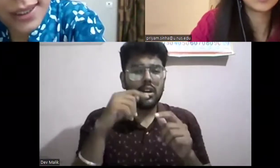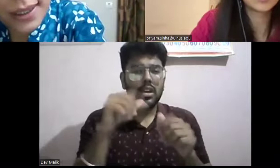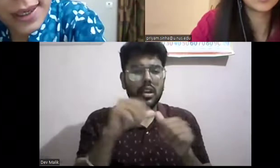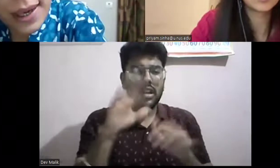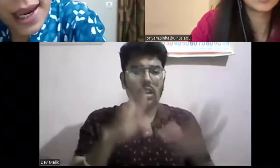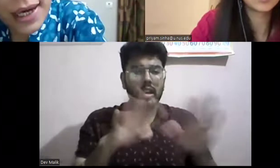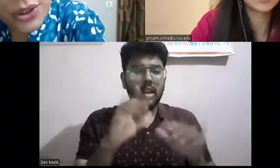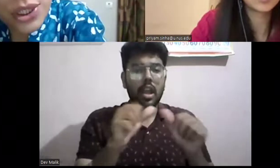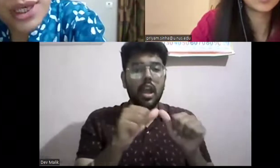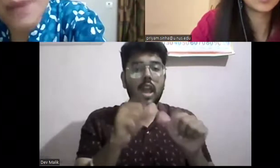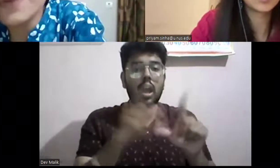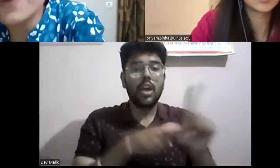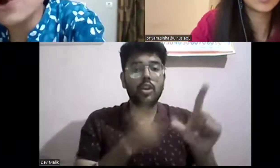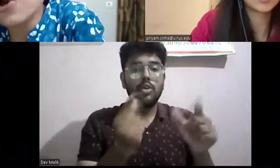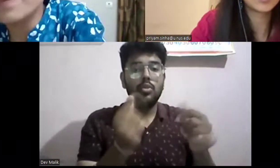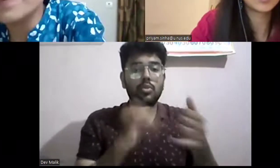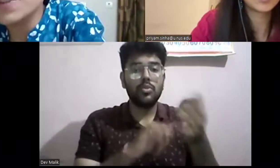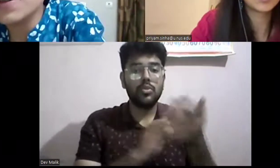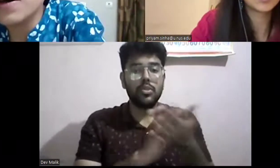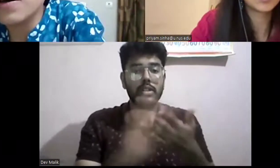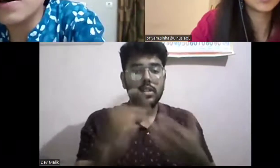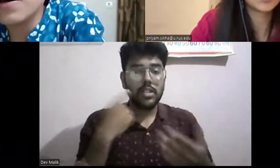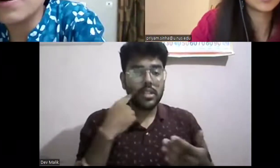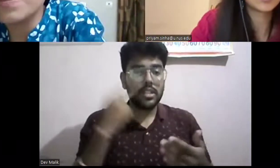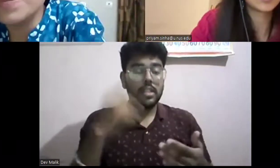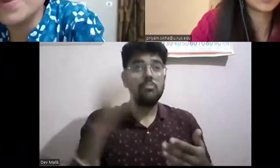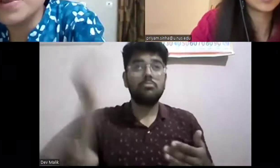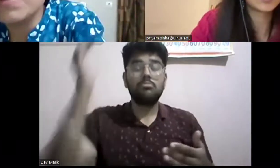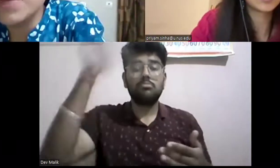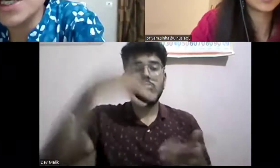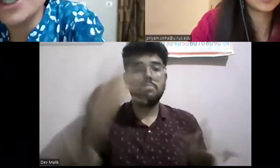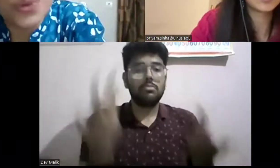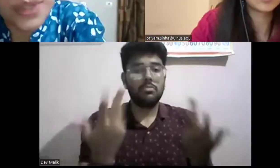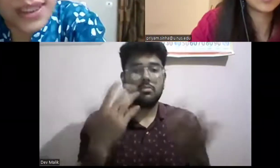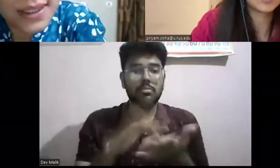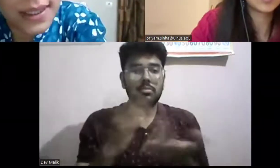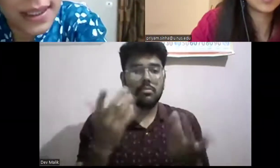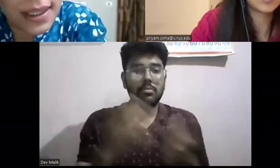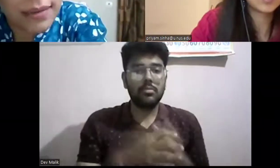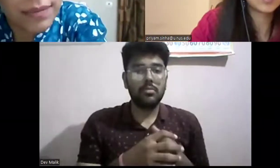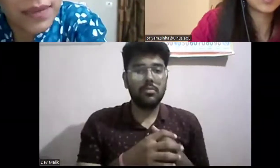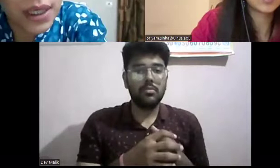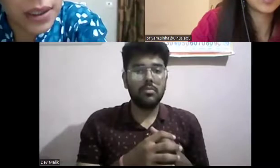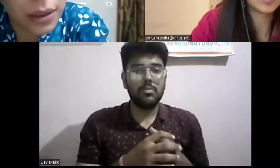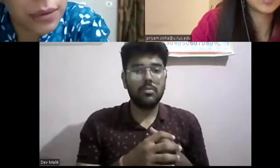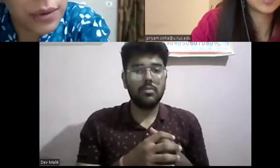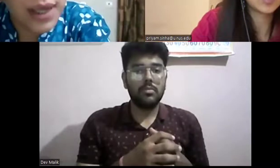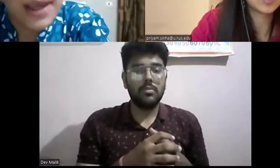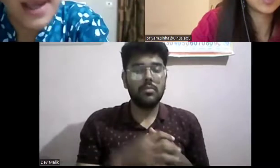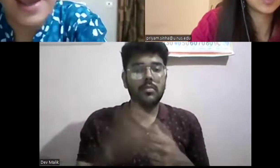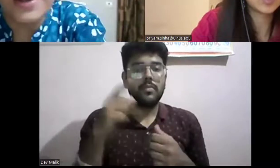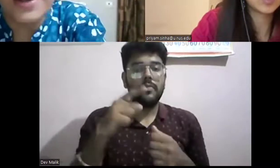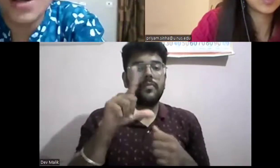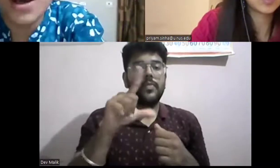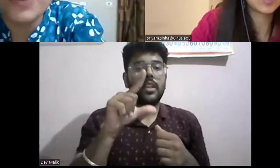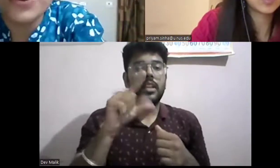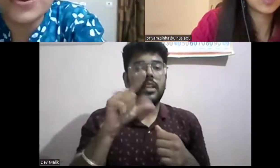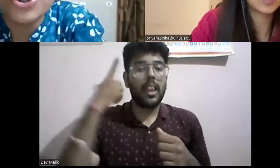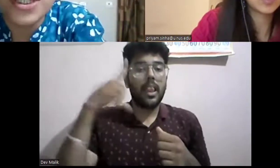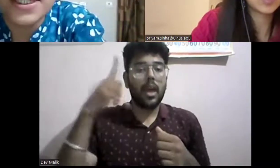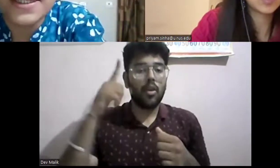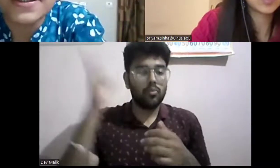Ayushi, and she comes from uh, a two-tier city, Lucknow, and